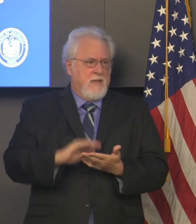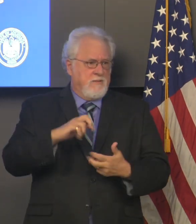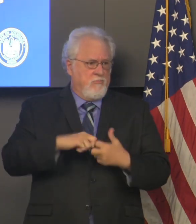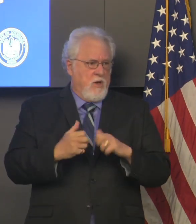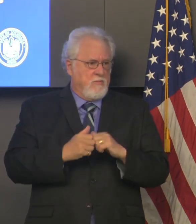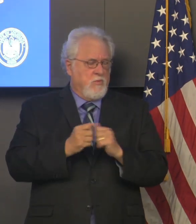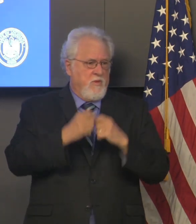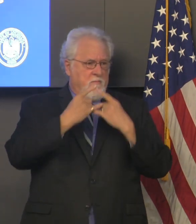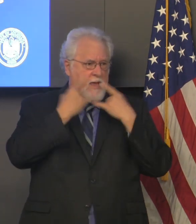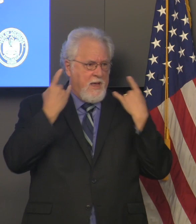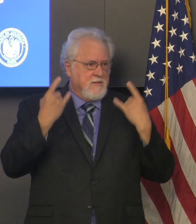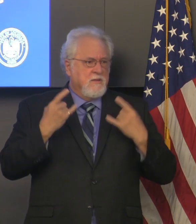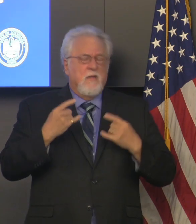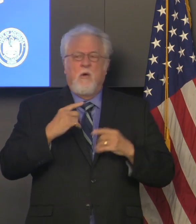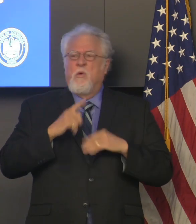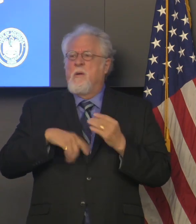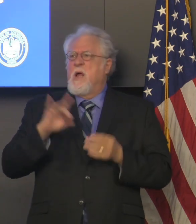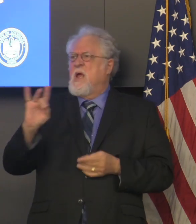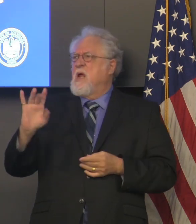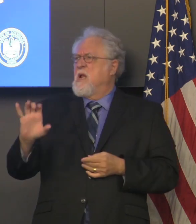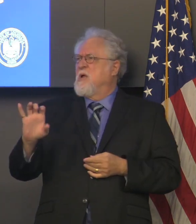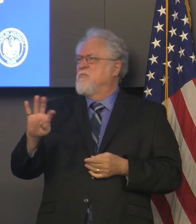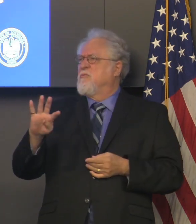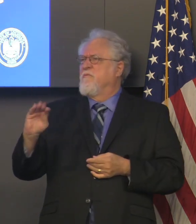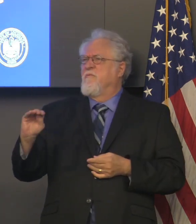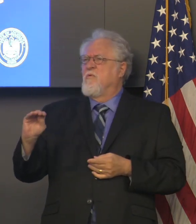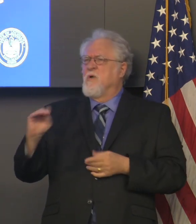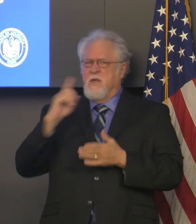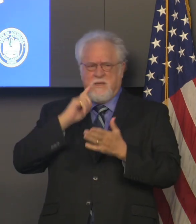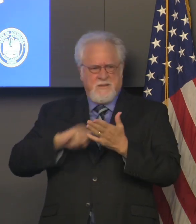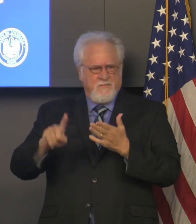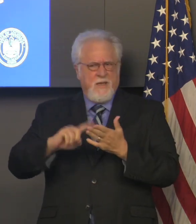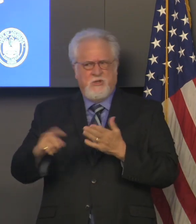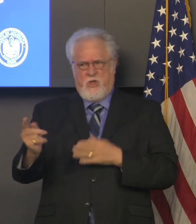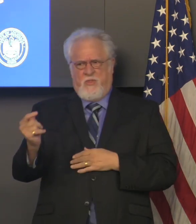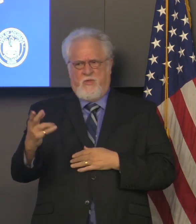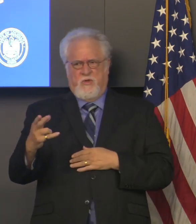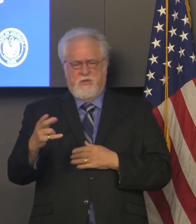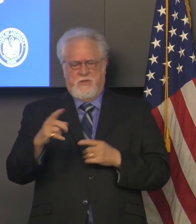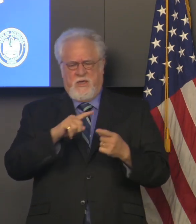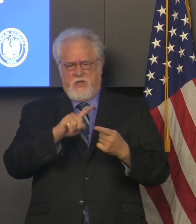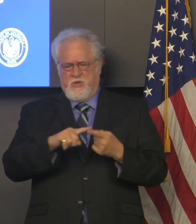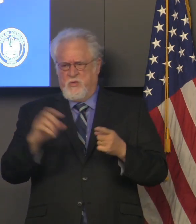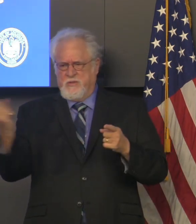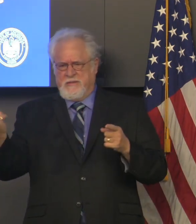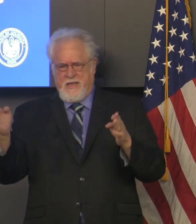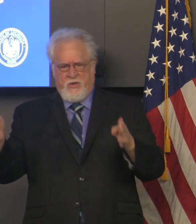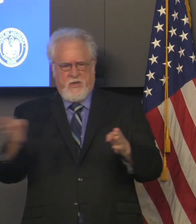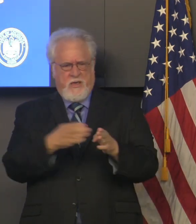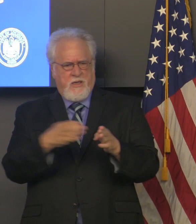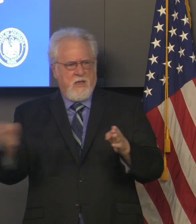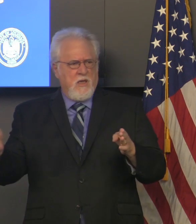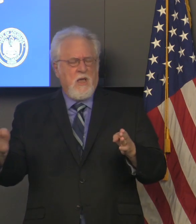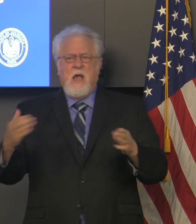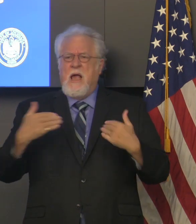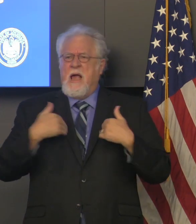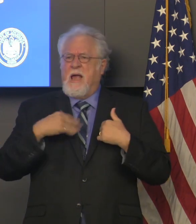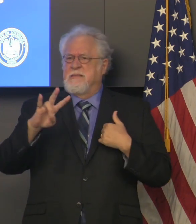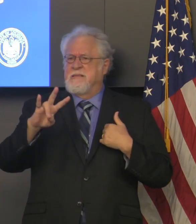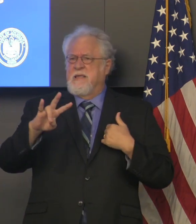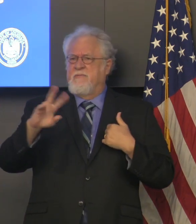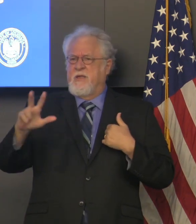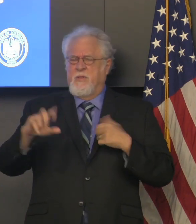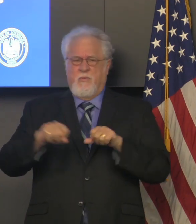problems. We did about 840 inspections Thursday through through Saturday, and we had